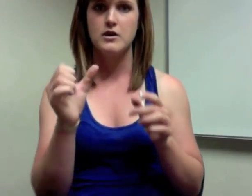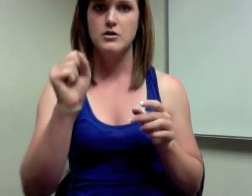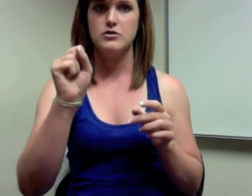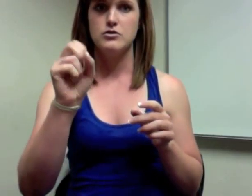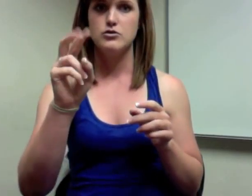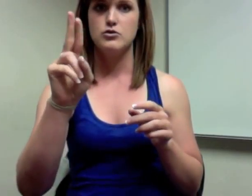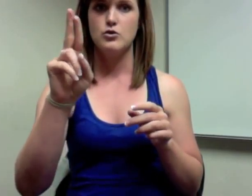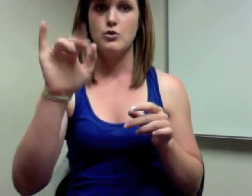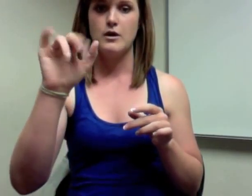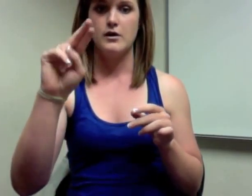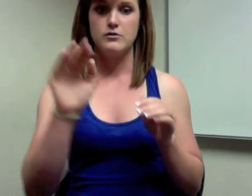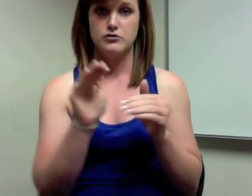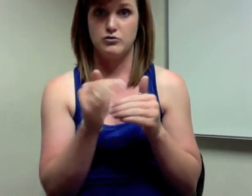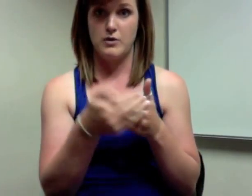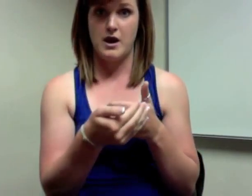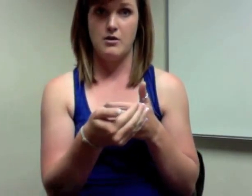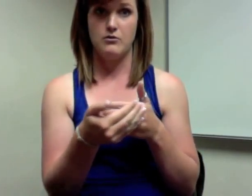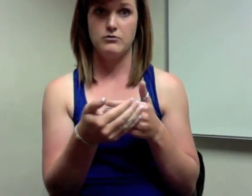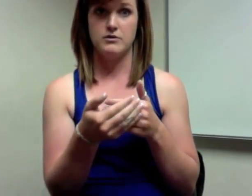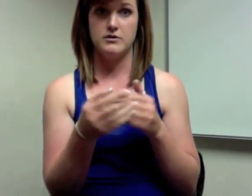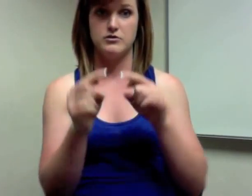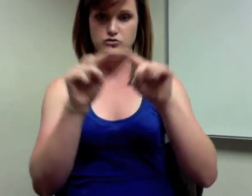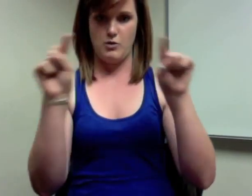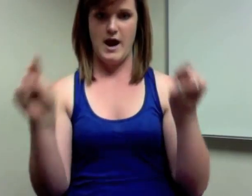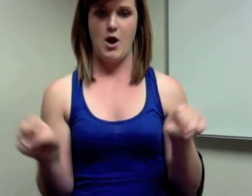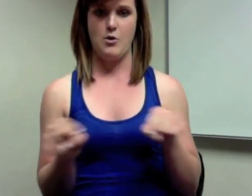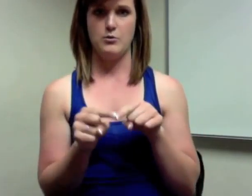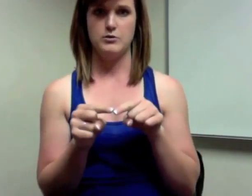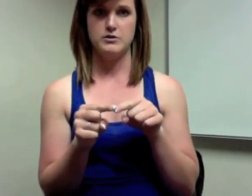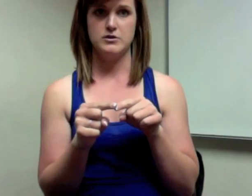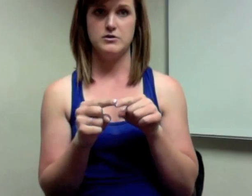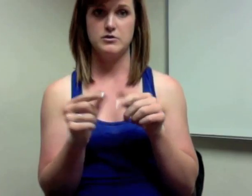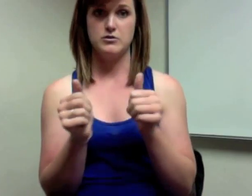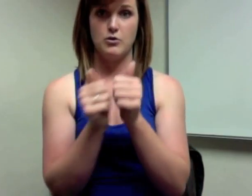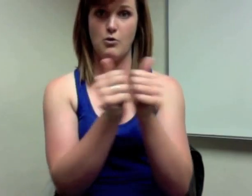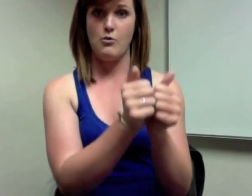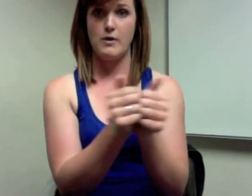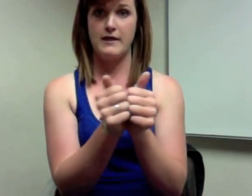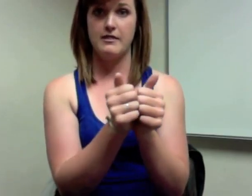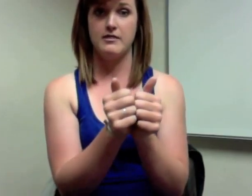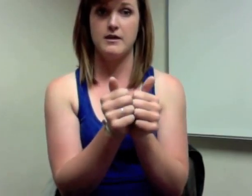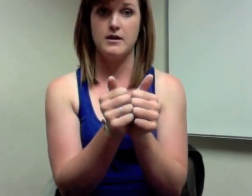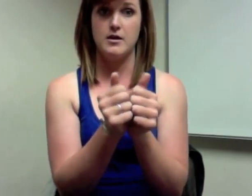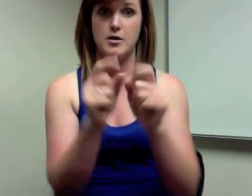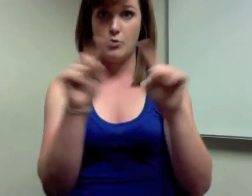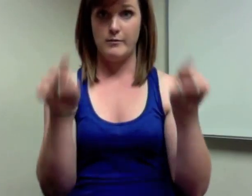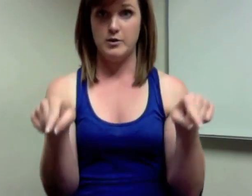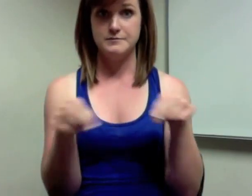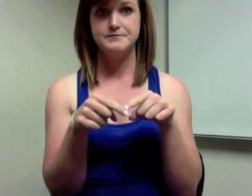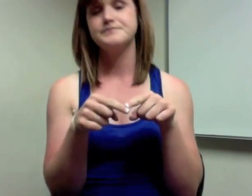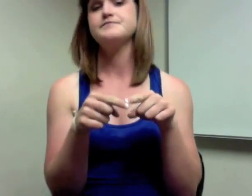use the word surround to go with perimeter. Now, area, on the other